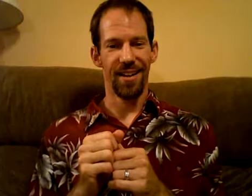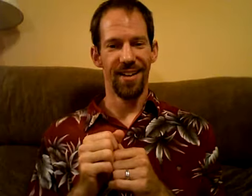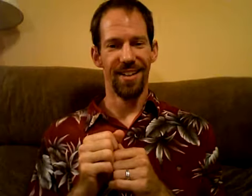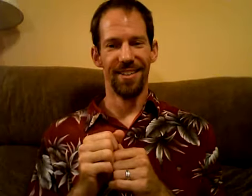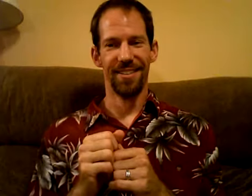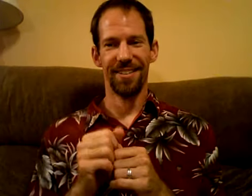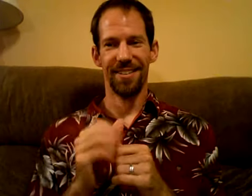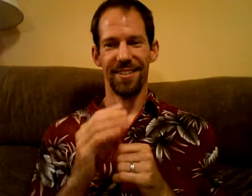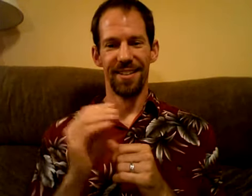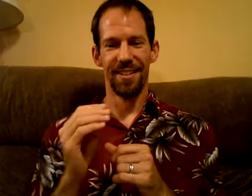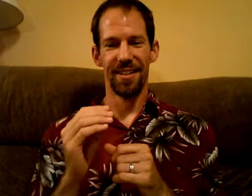And